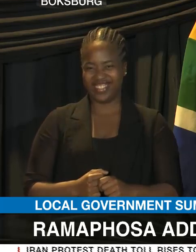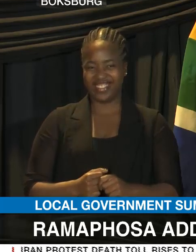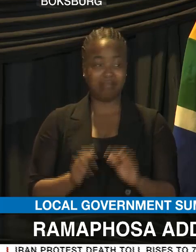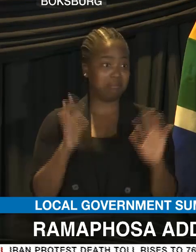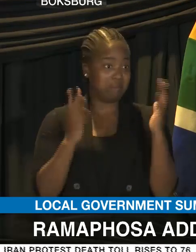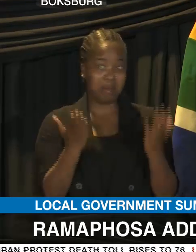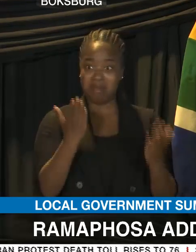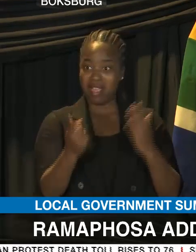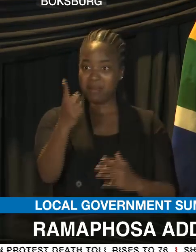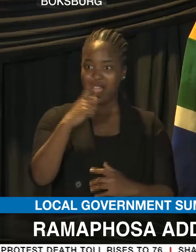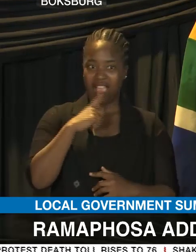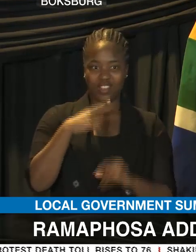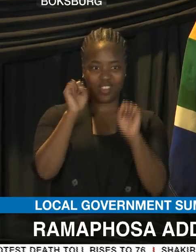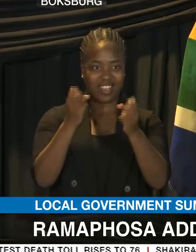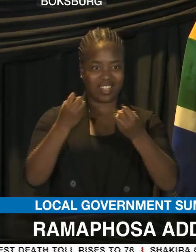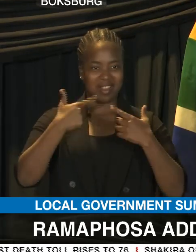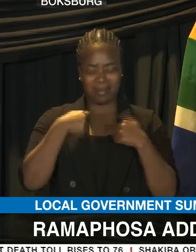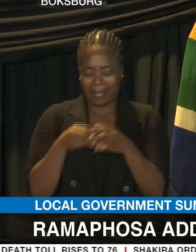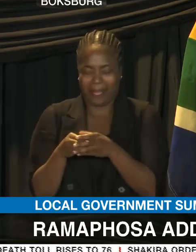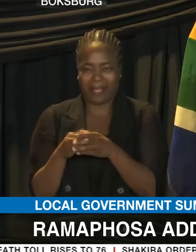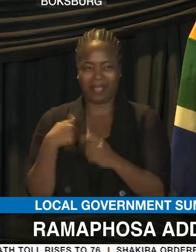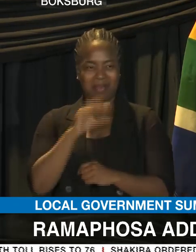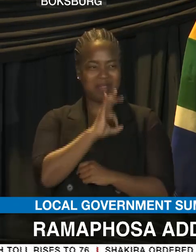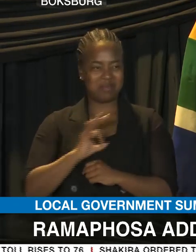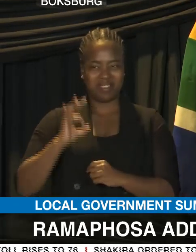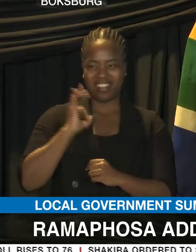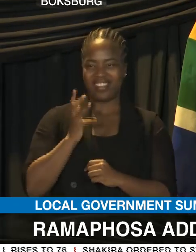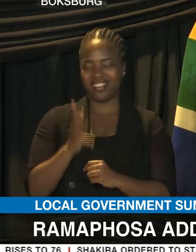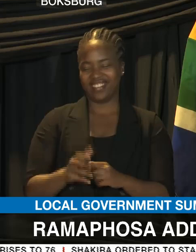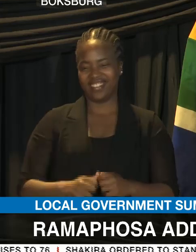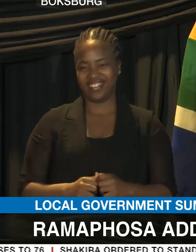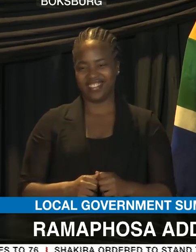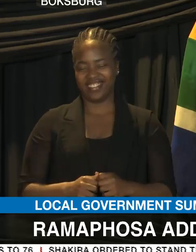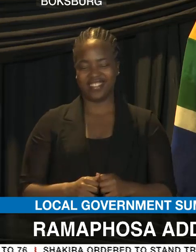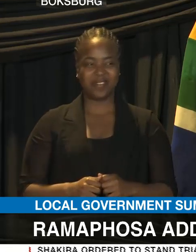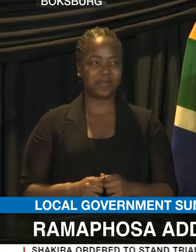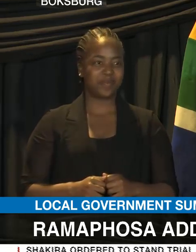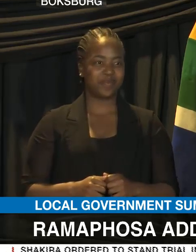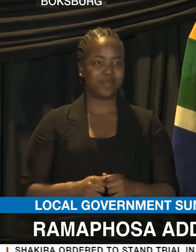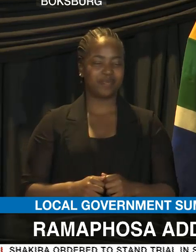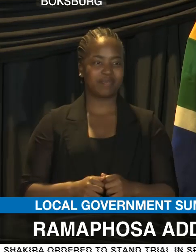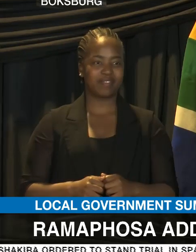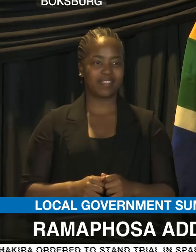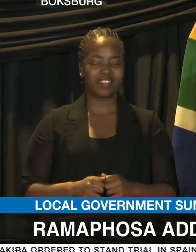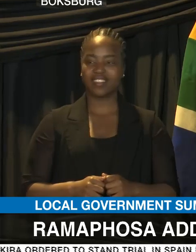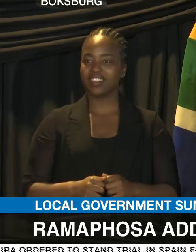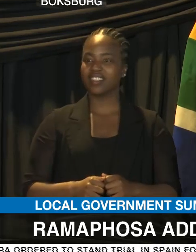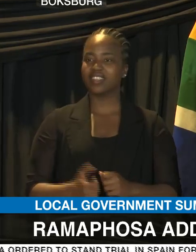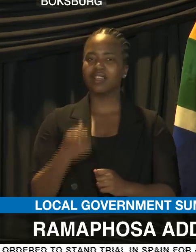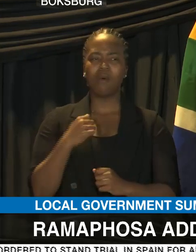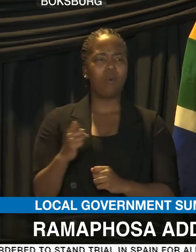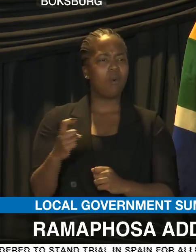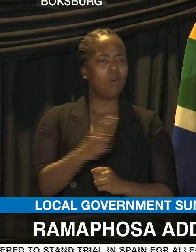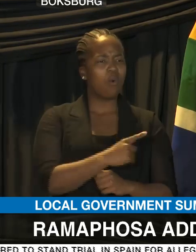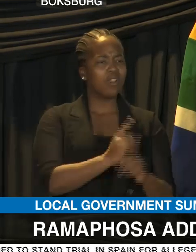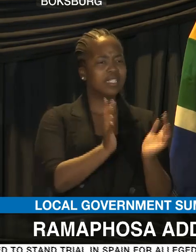Maybe you can donate a small town for me to be a mayor at. What I said in all of these